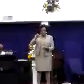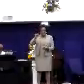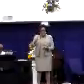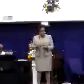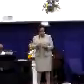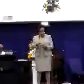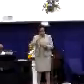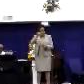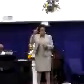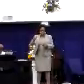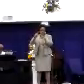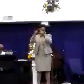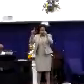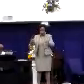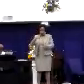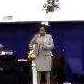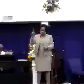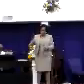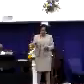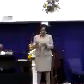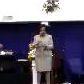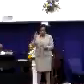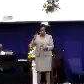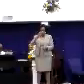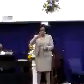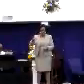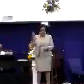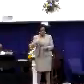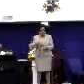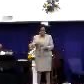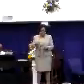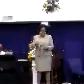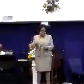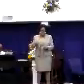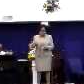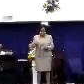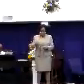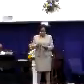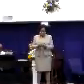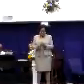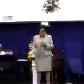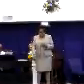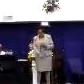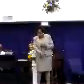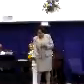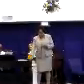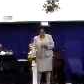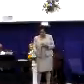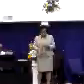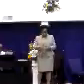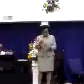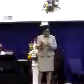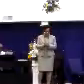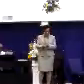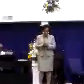right. Nobody wants you to paint that house with paint all over the floor and all over the place. Learn how to practice those things. Man, get a